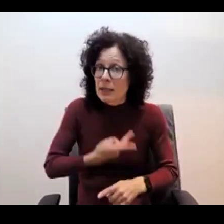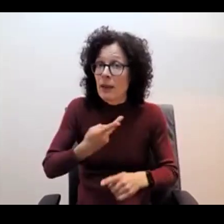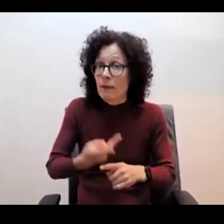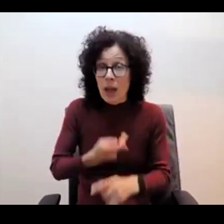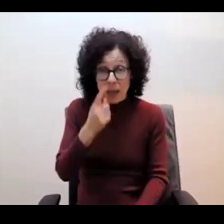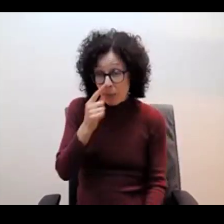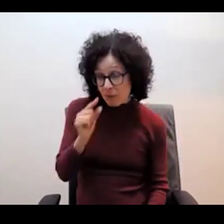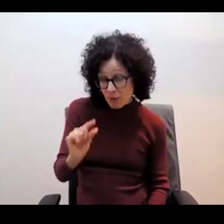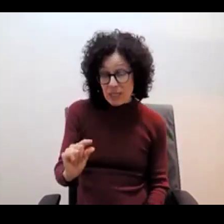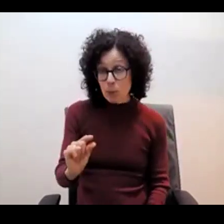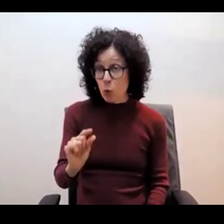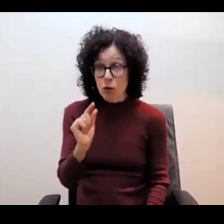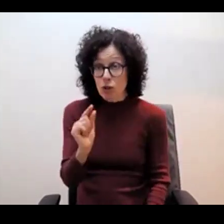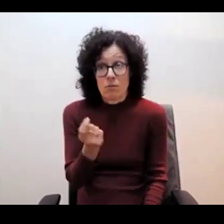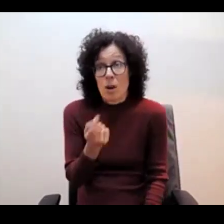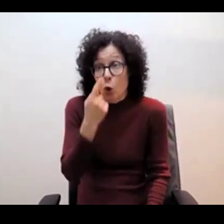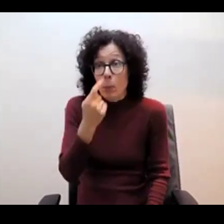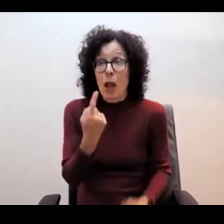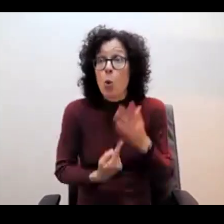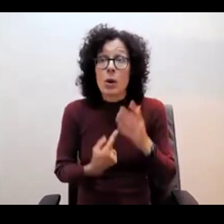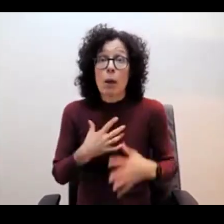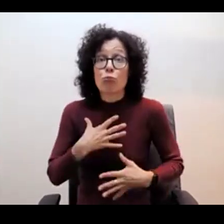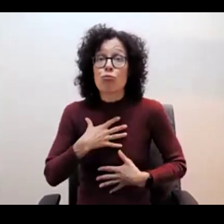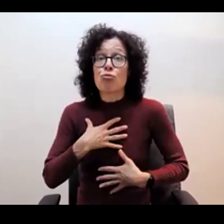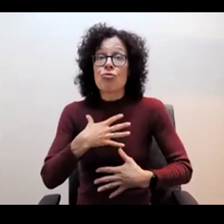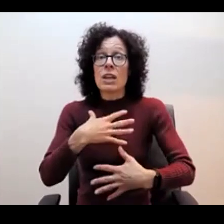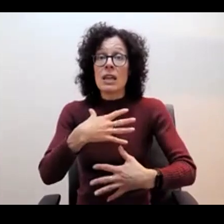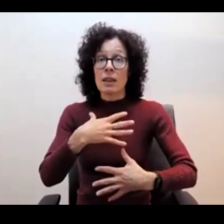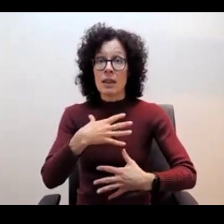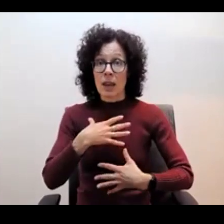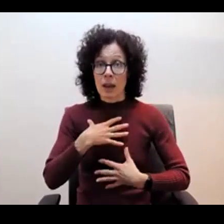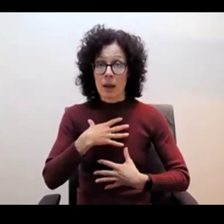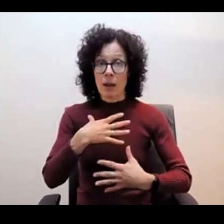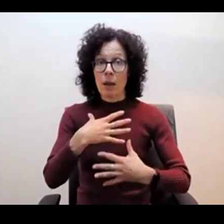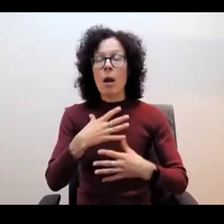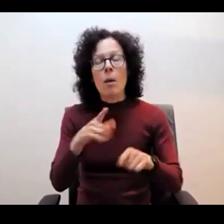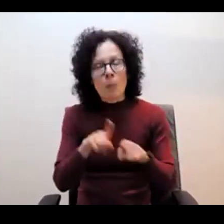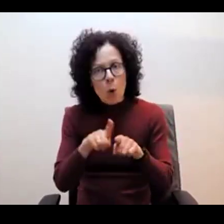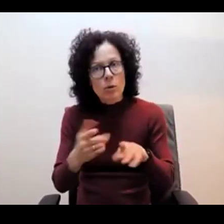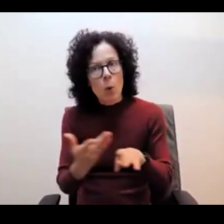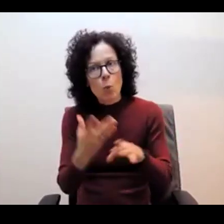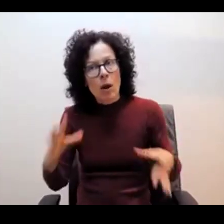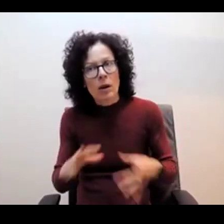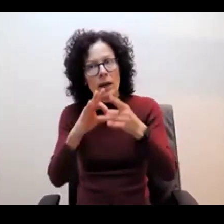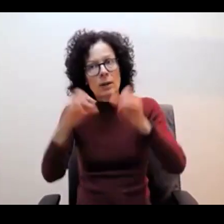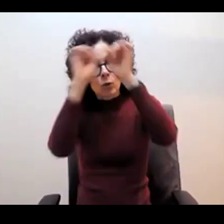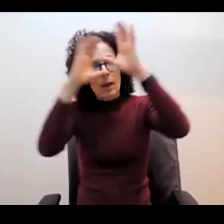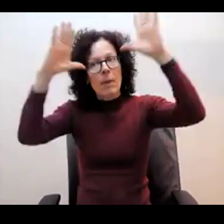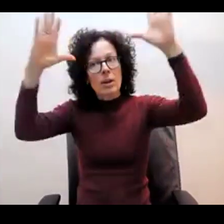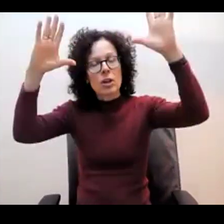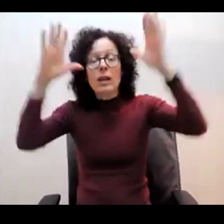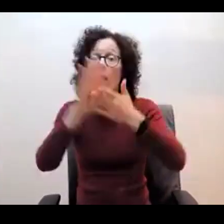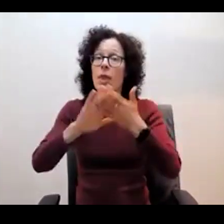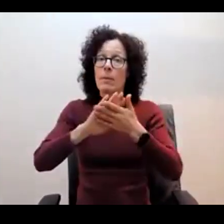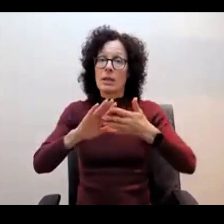small as simply breathing, and with the imagination. And those 3 layers together mean that we